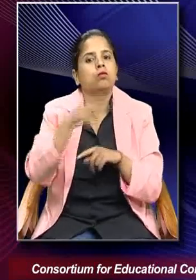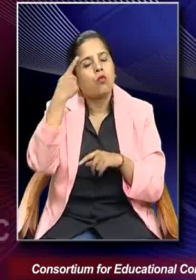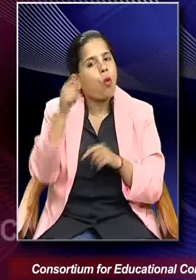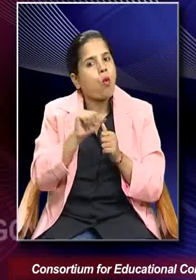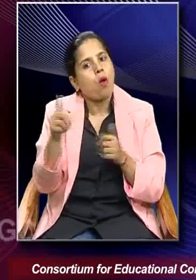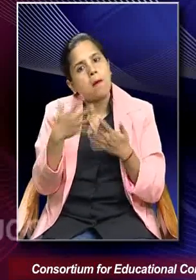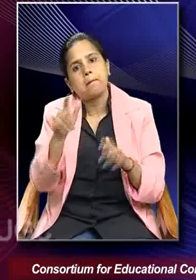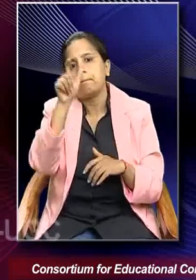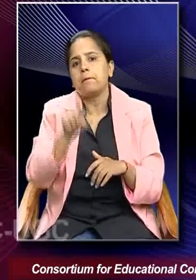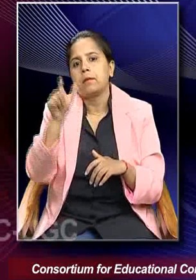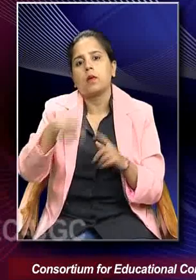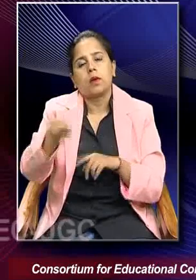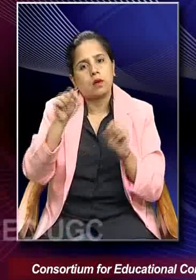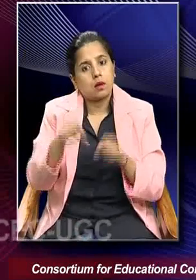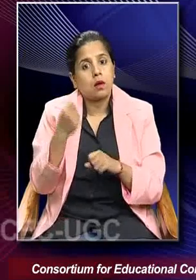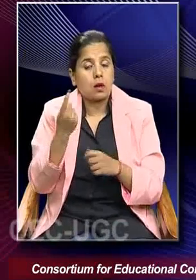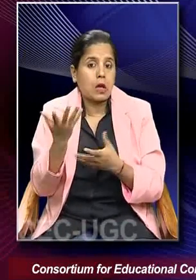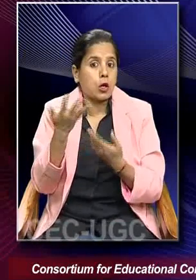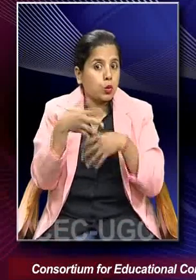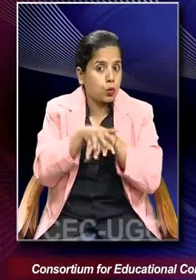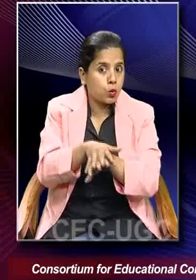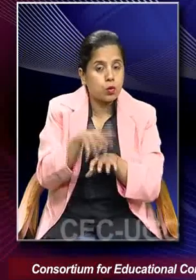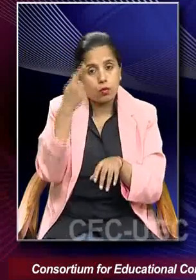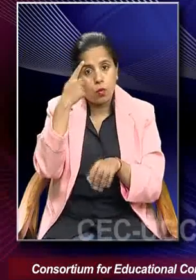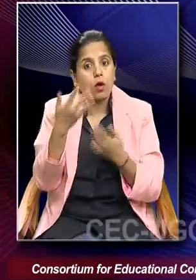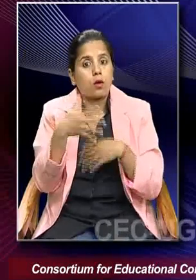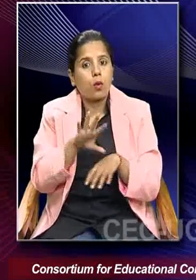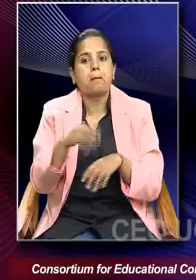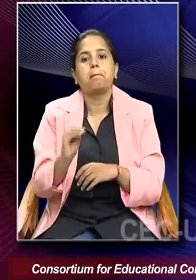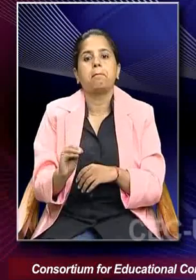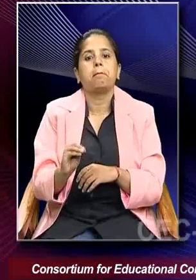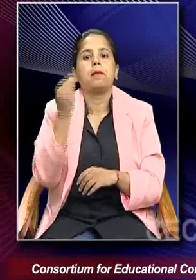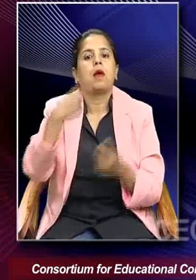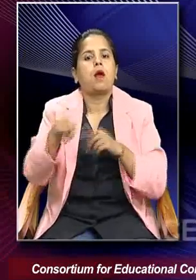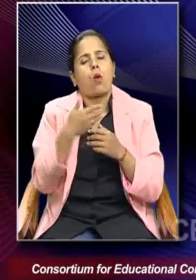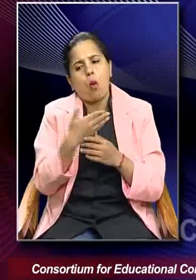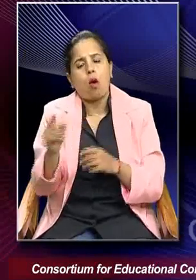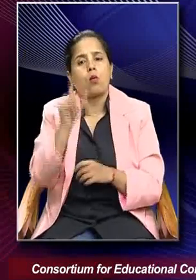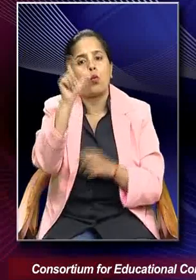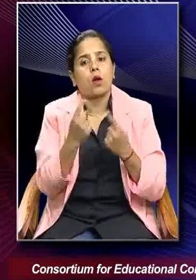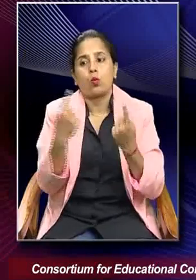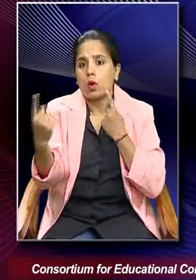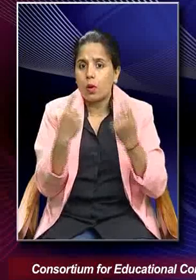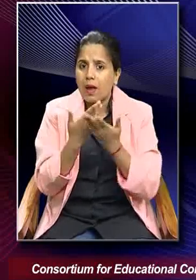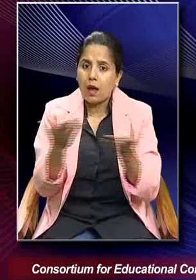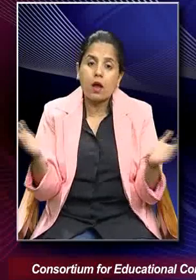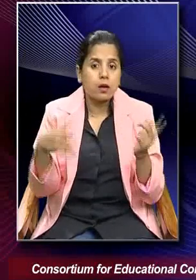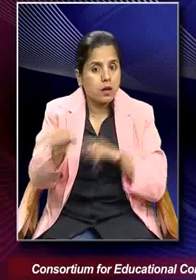the individuals, for the inclusive and betterment of every individual belonging to the